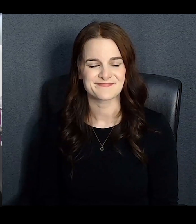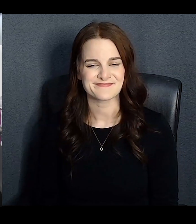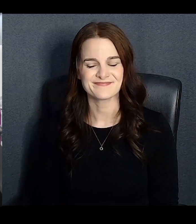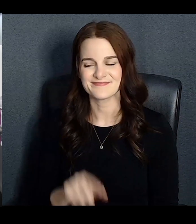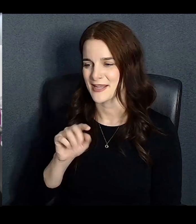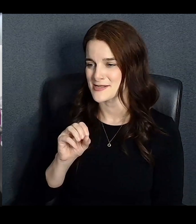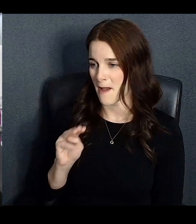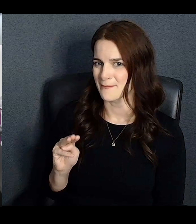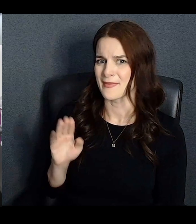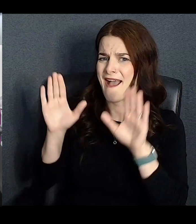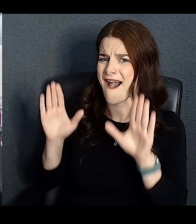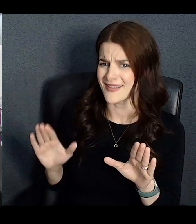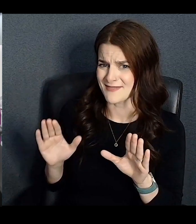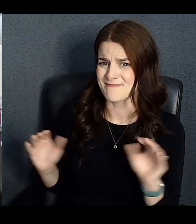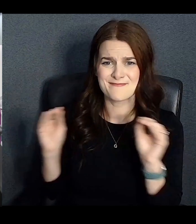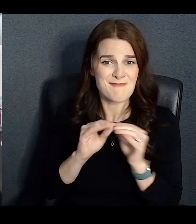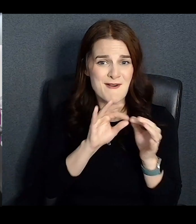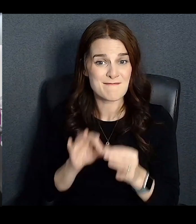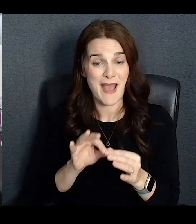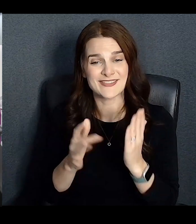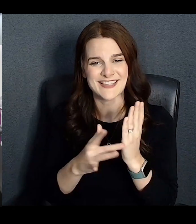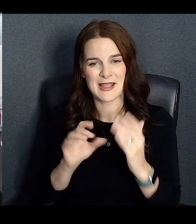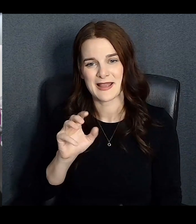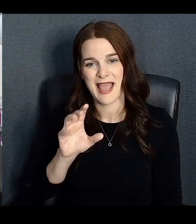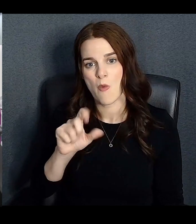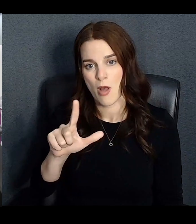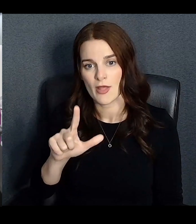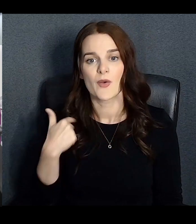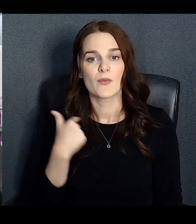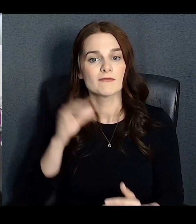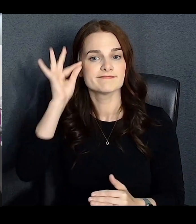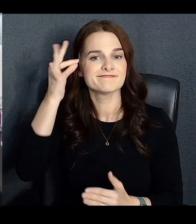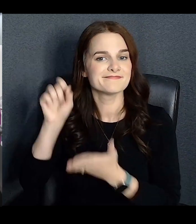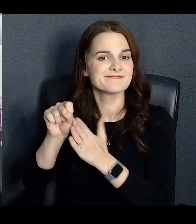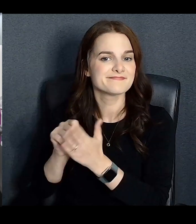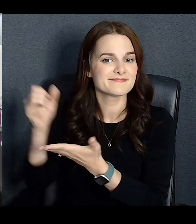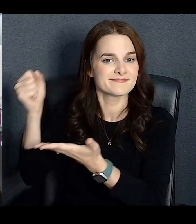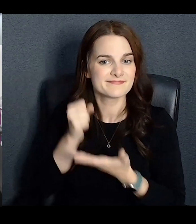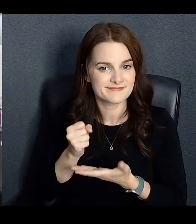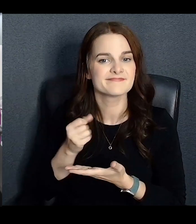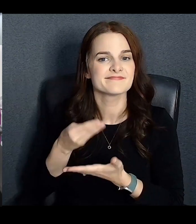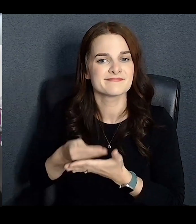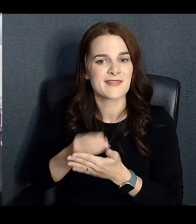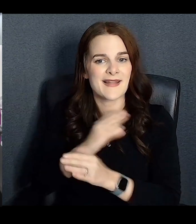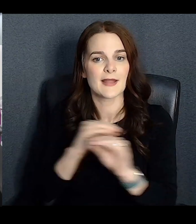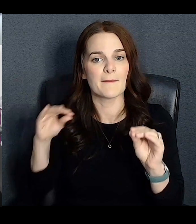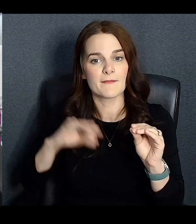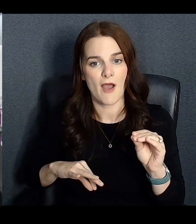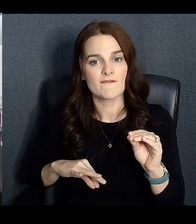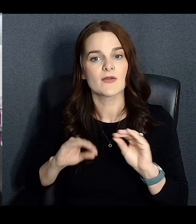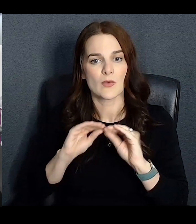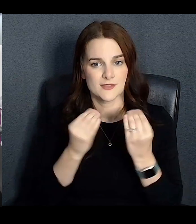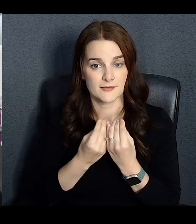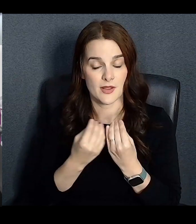Awesome. A little bit more about Tech Owl is we are a federally and state-funded nonprofit organization based here at Temple University in